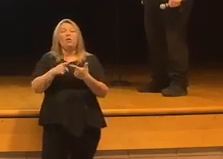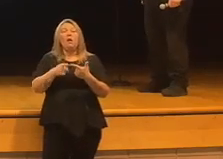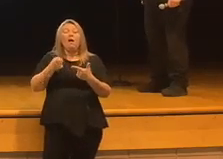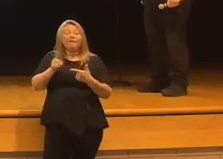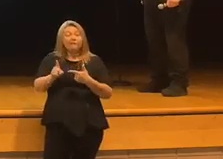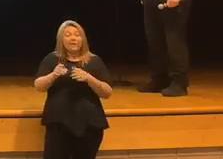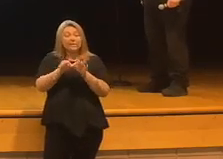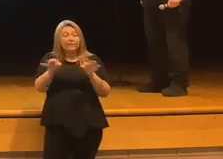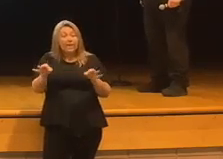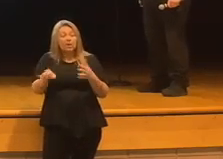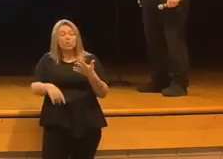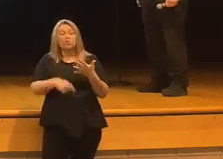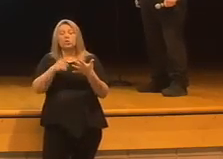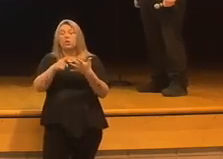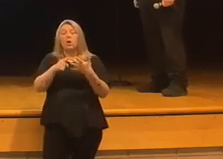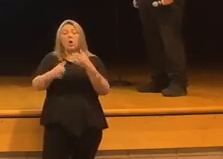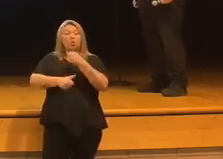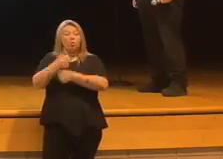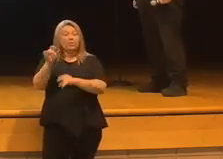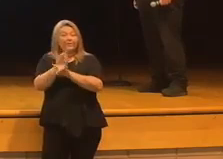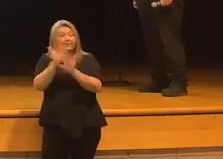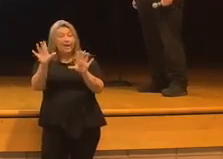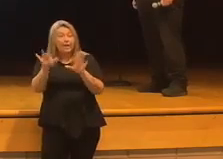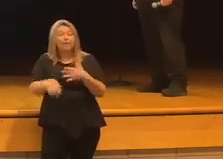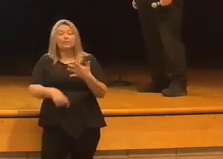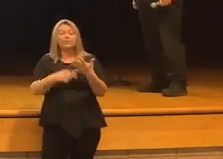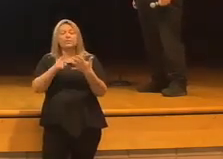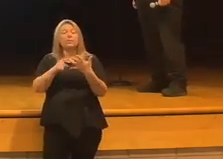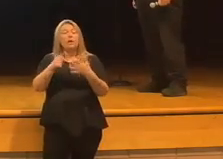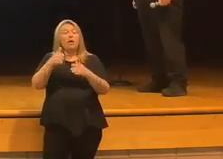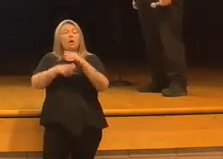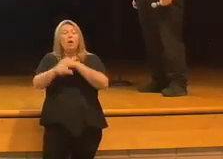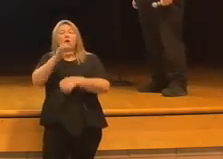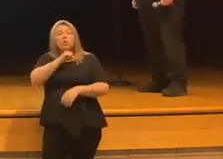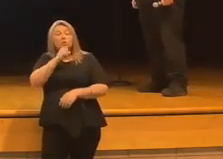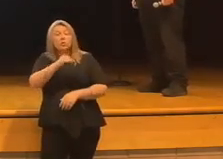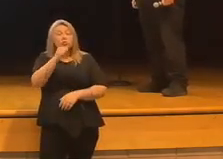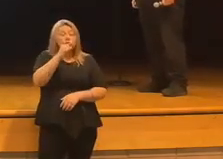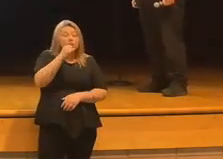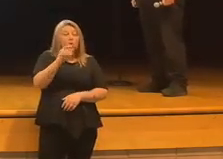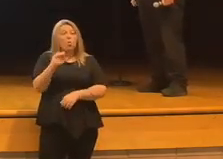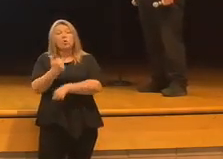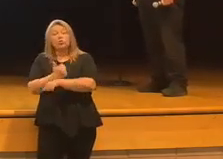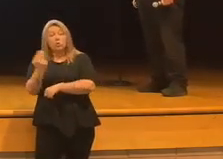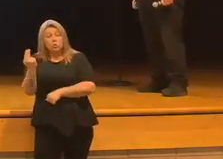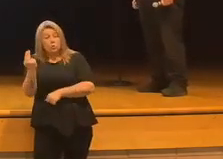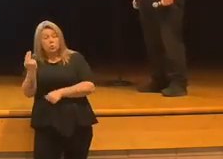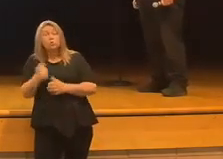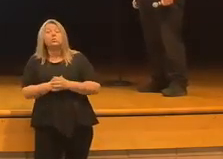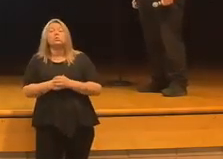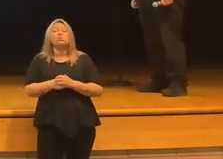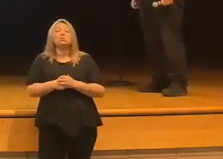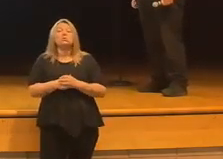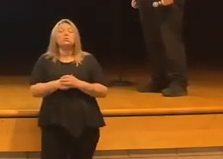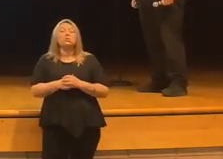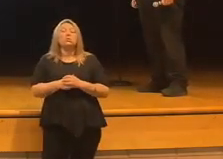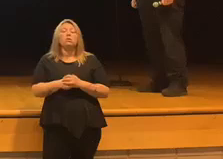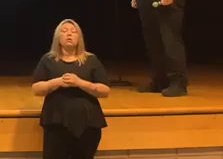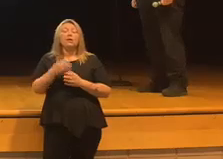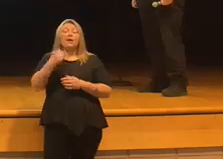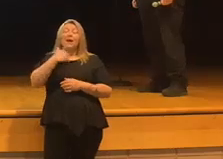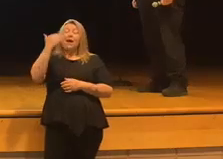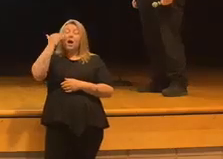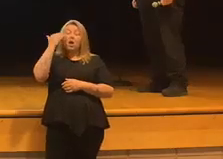threats of violence, underage drinking or drug use, And I know